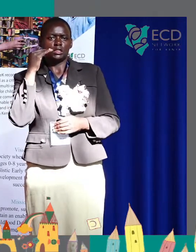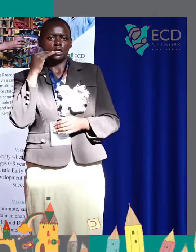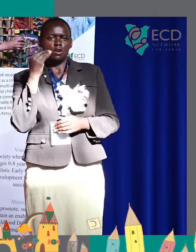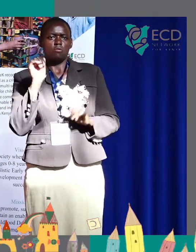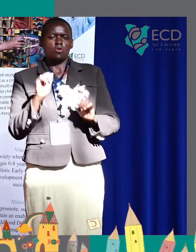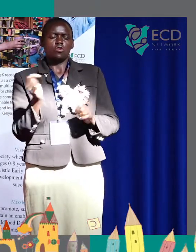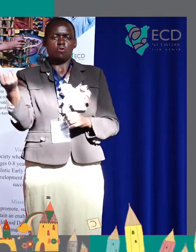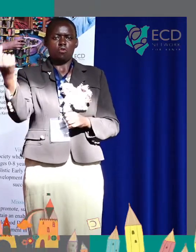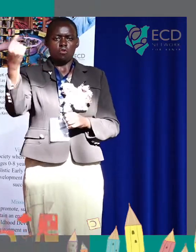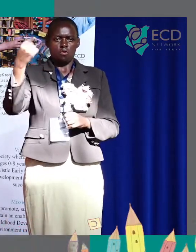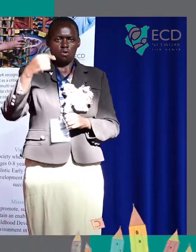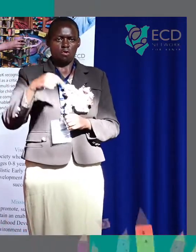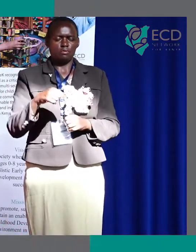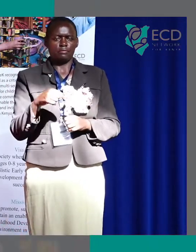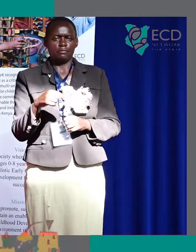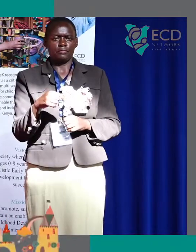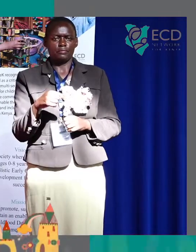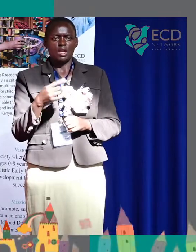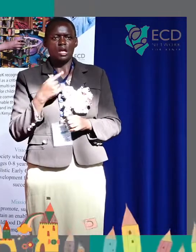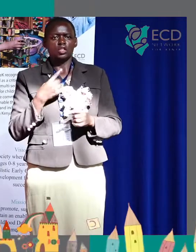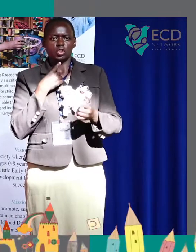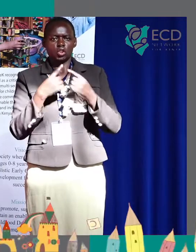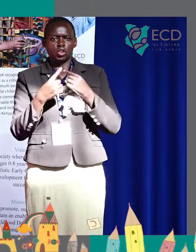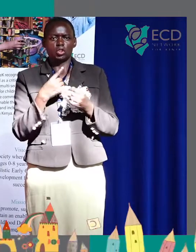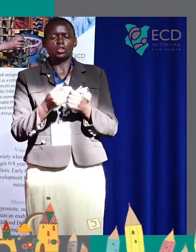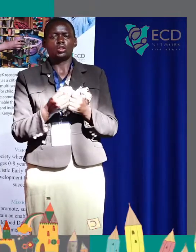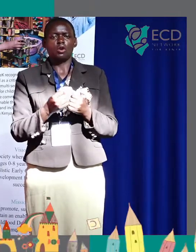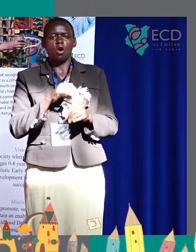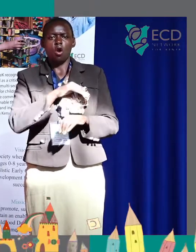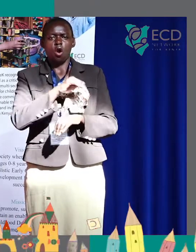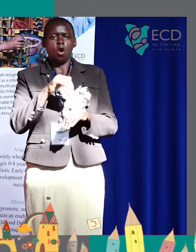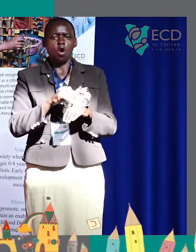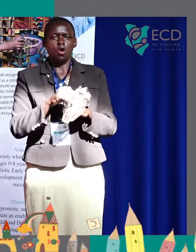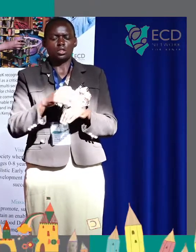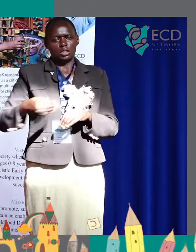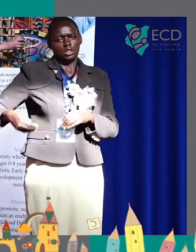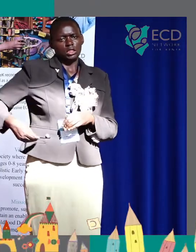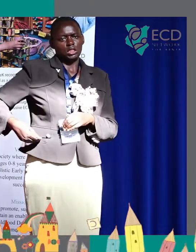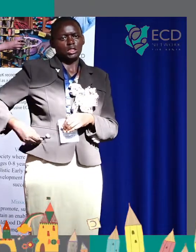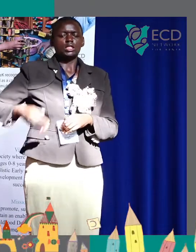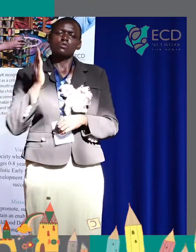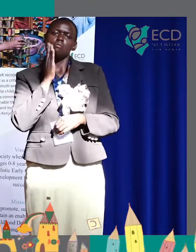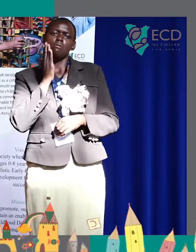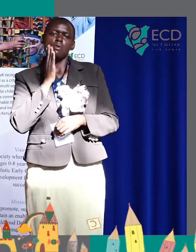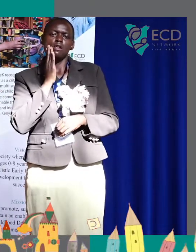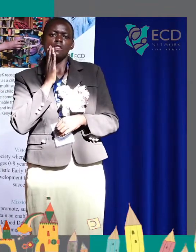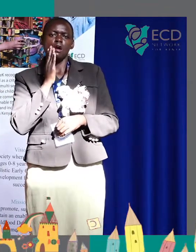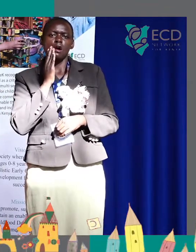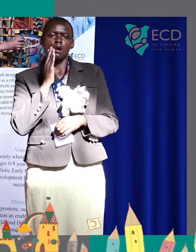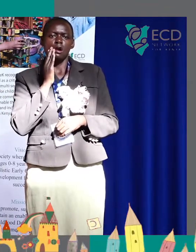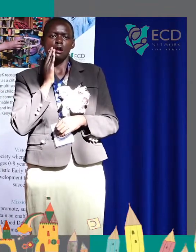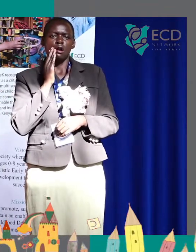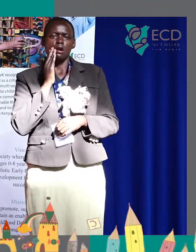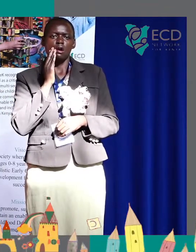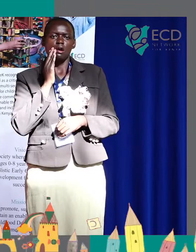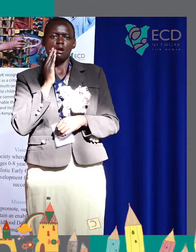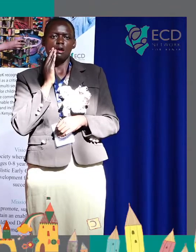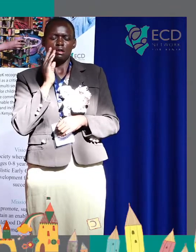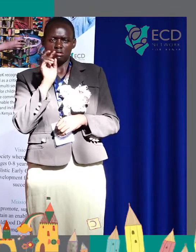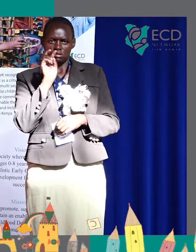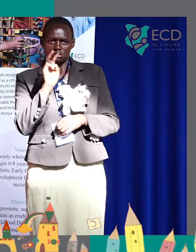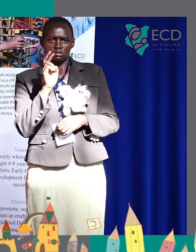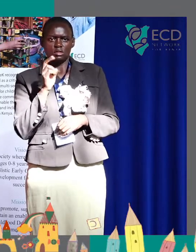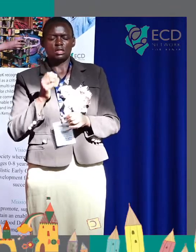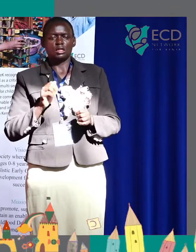give us her talk on teen motherhood and the plight of teen mothers based on practical